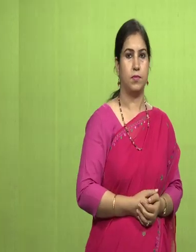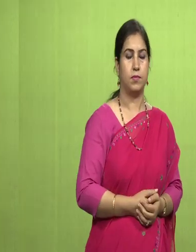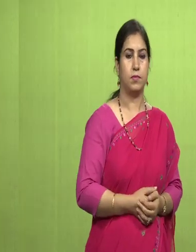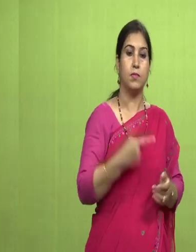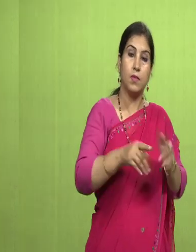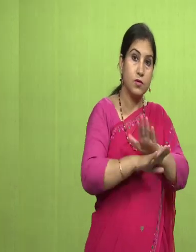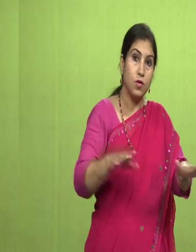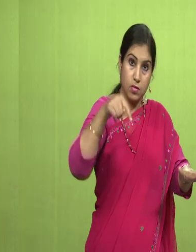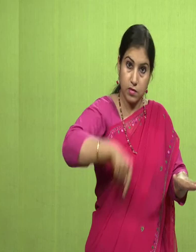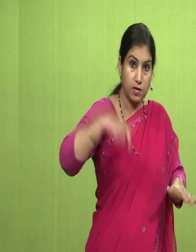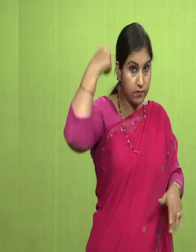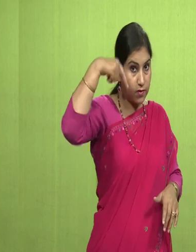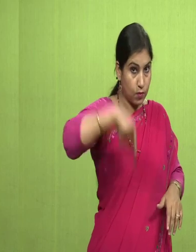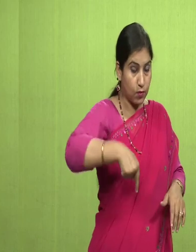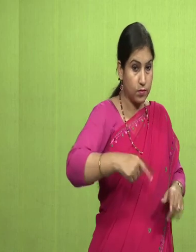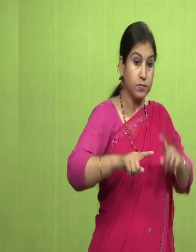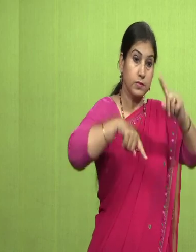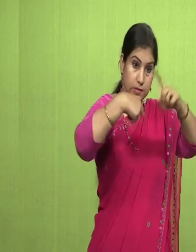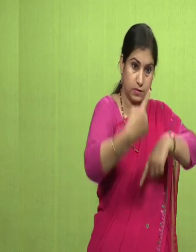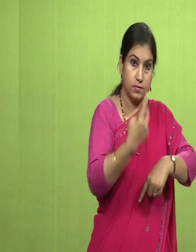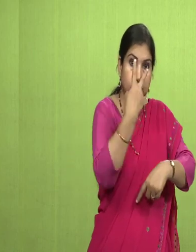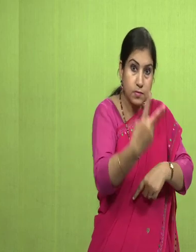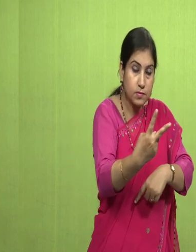That's all for today. See you soon.